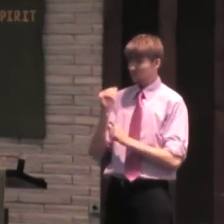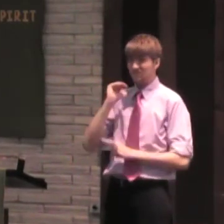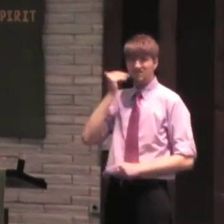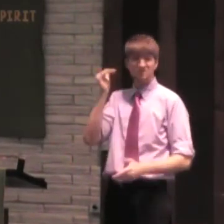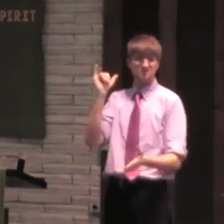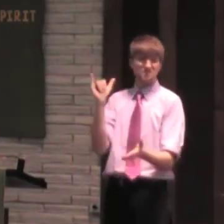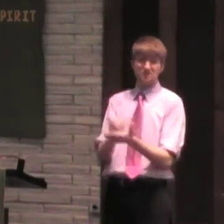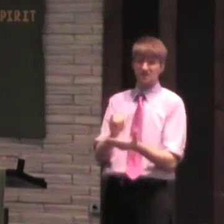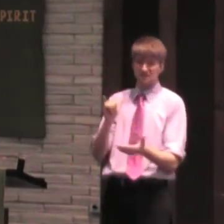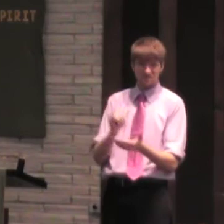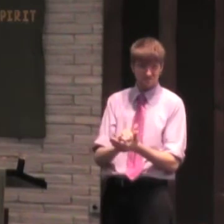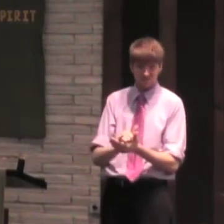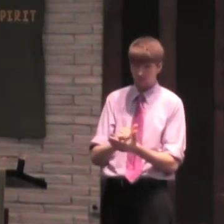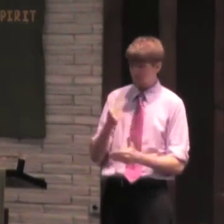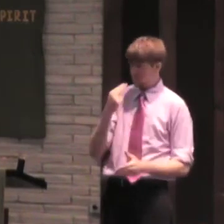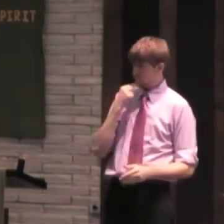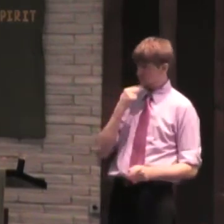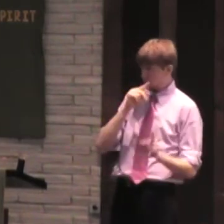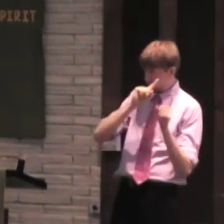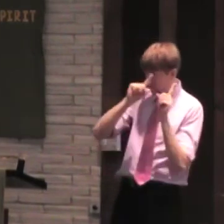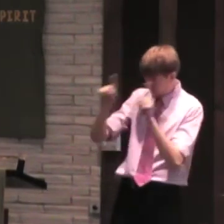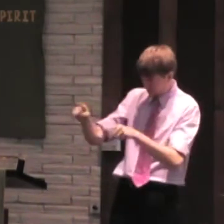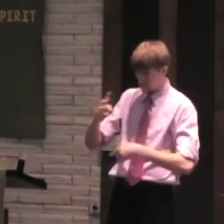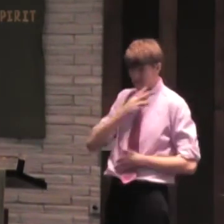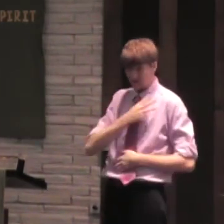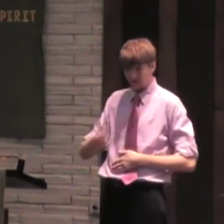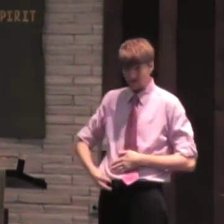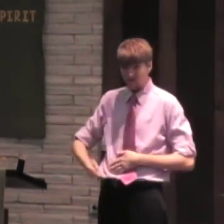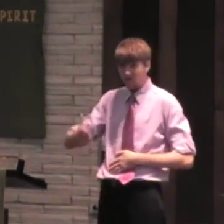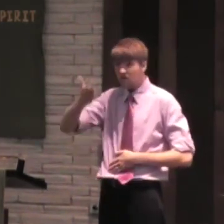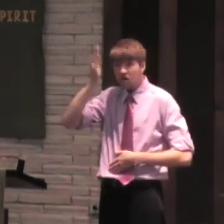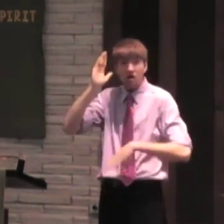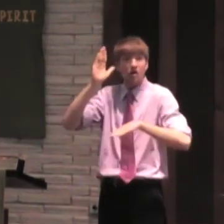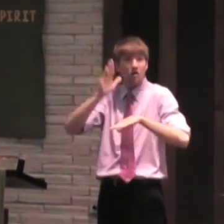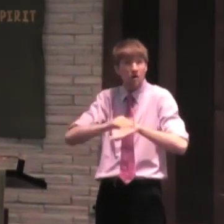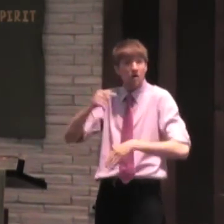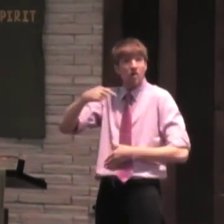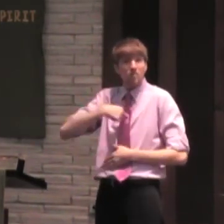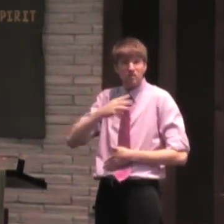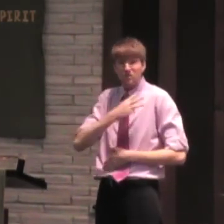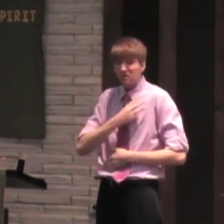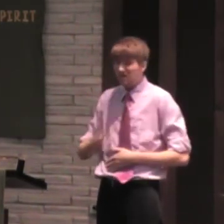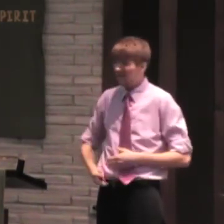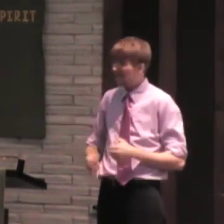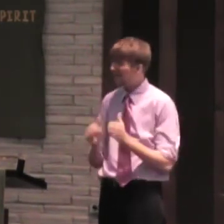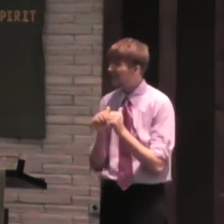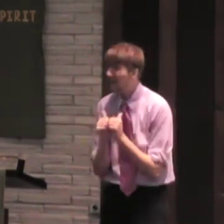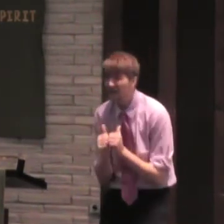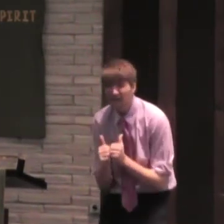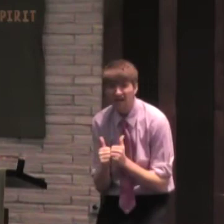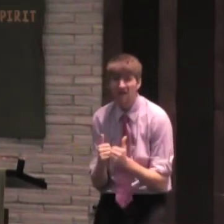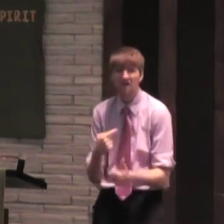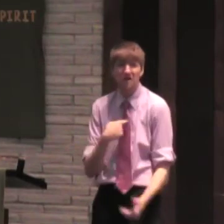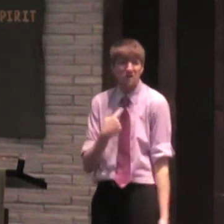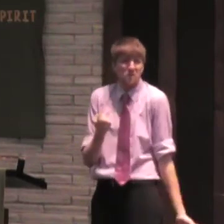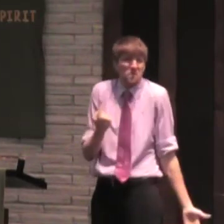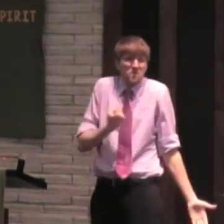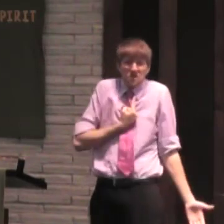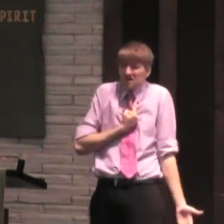Sometimes in our life, situations come up that seem impossible, like Noah going to Wheaton, knowing that God called him